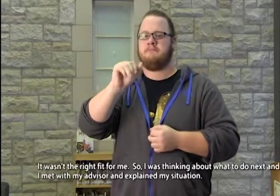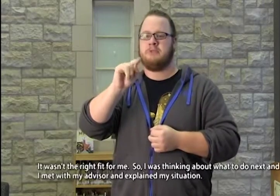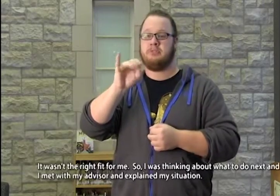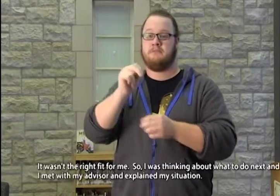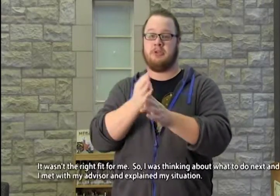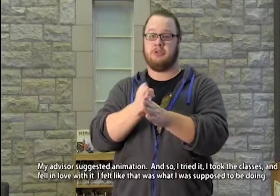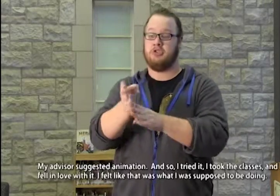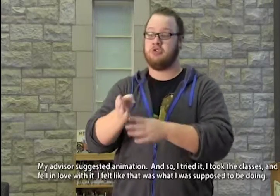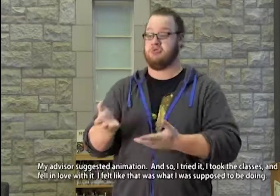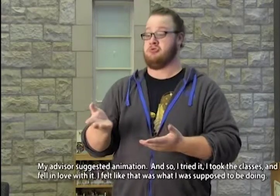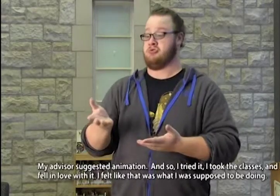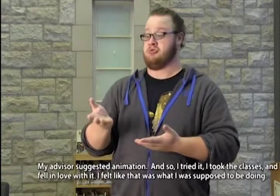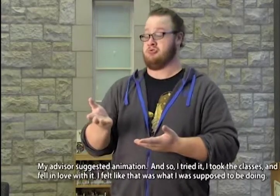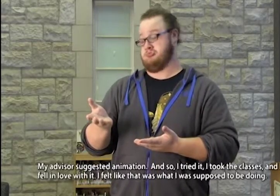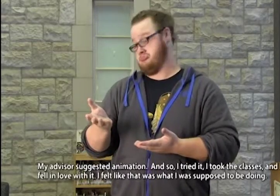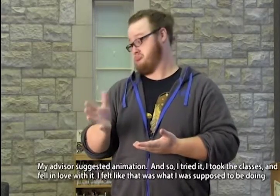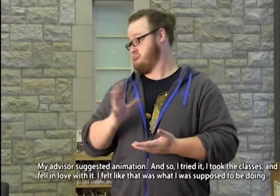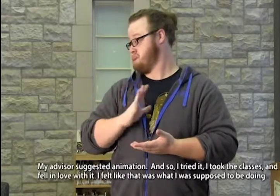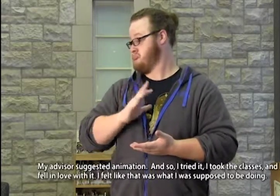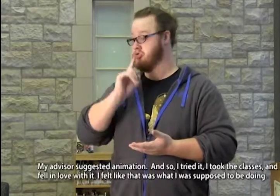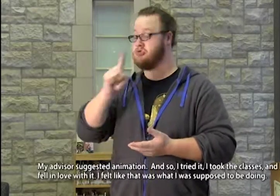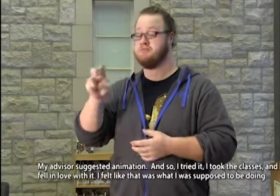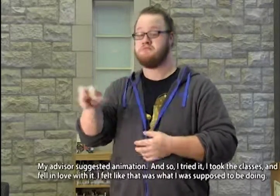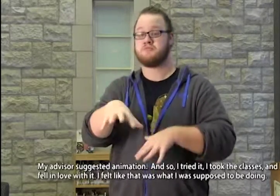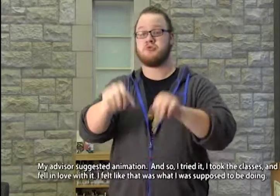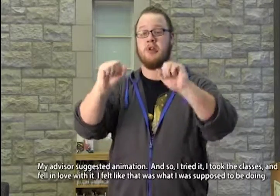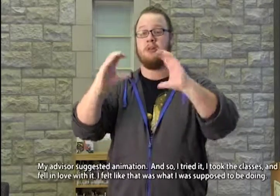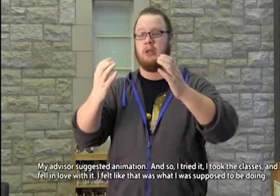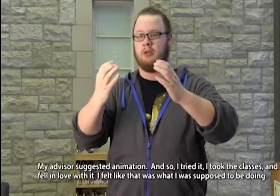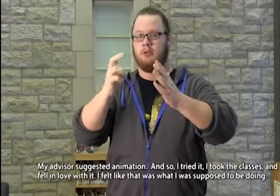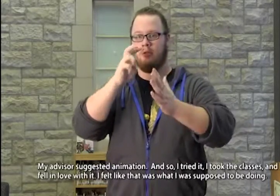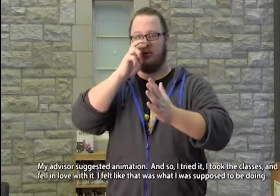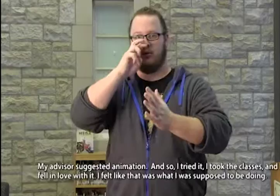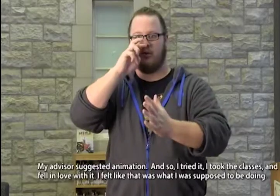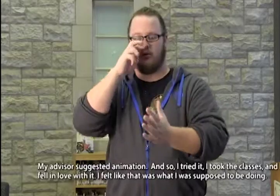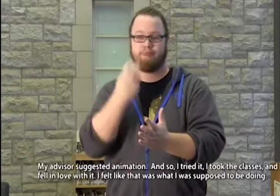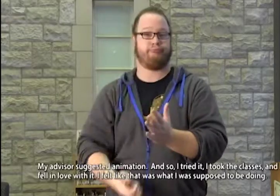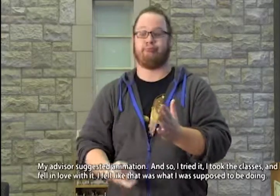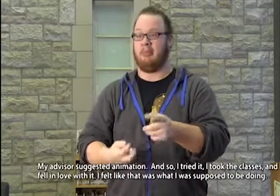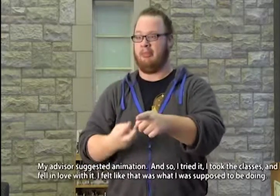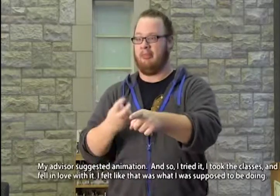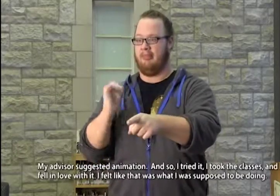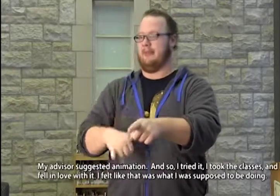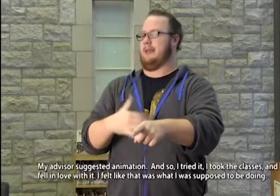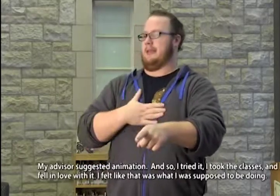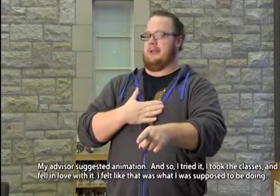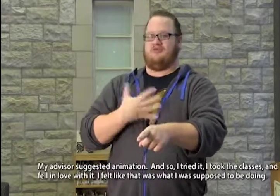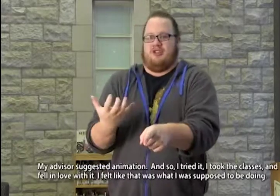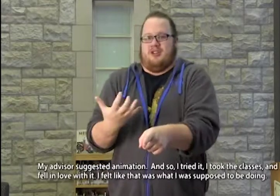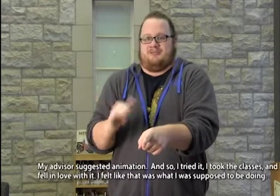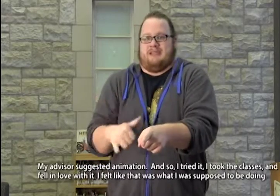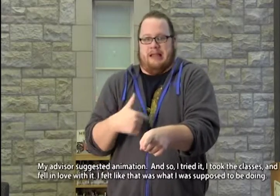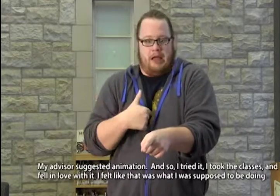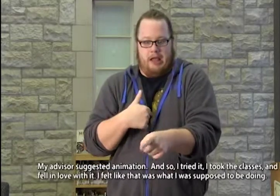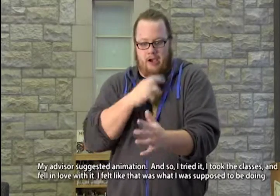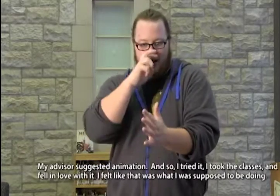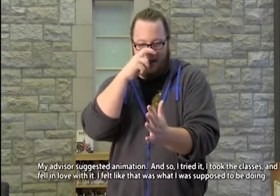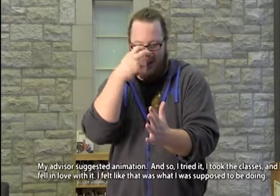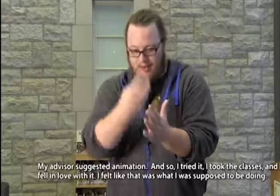situation. And my advisor suggested animation. And so I tried it. I took the classes, and I really fell in love with it. And I felt like that was what